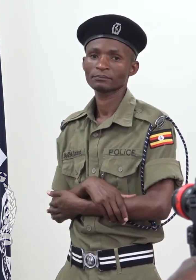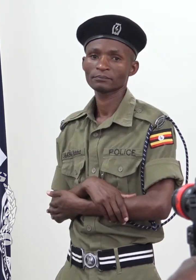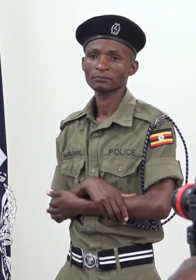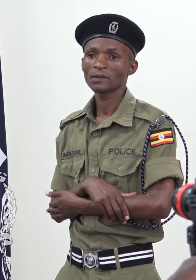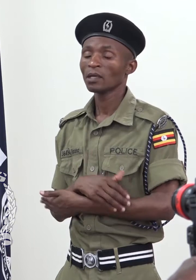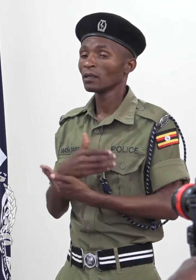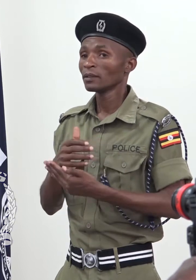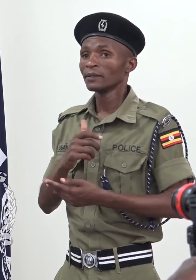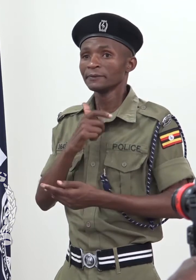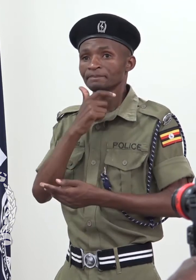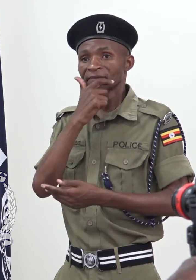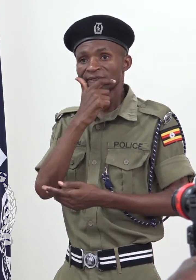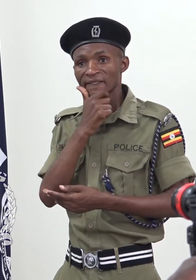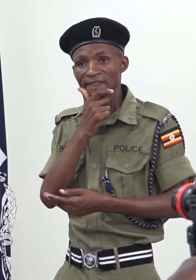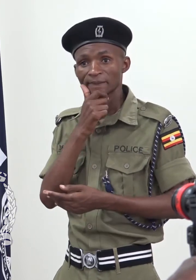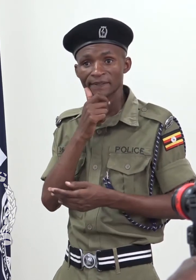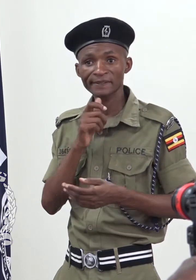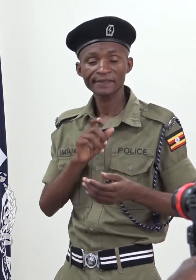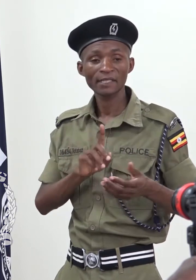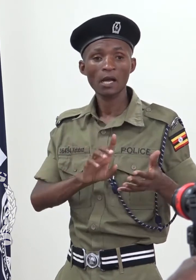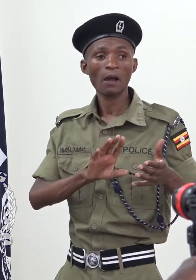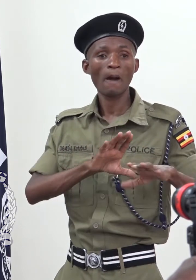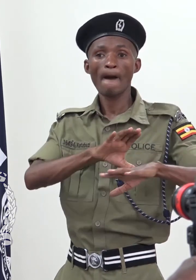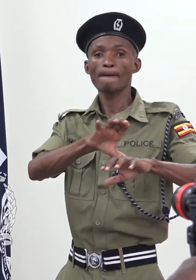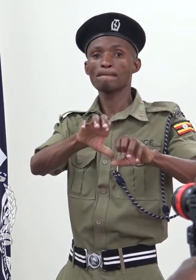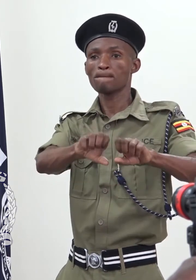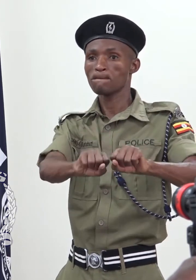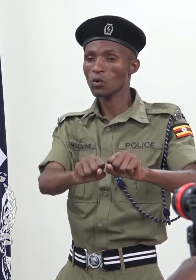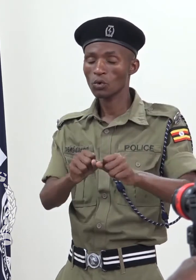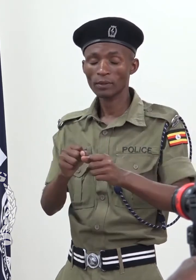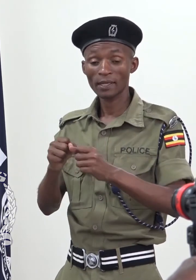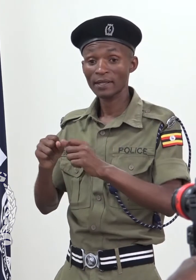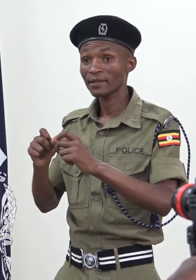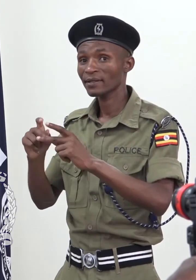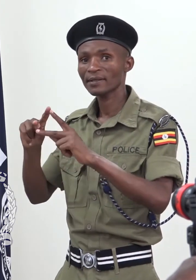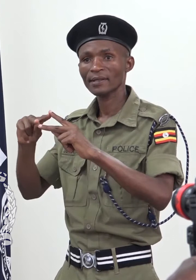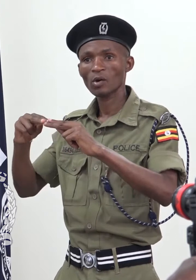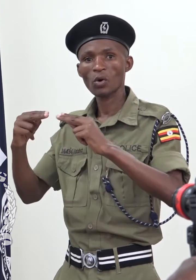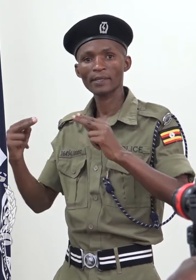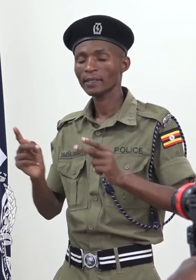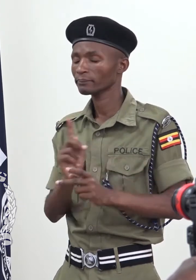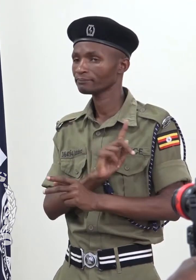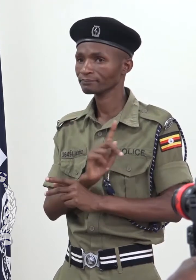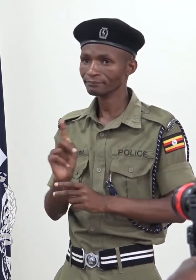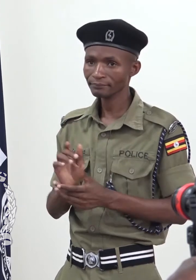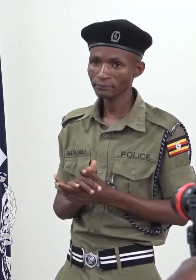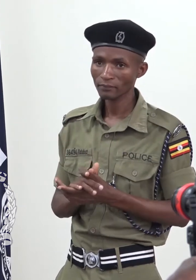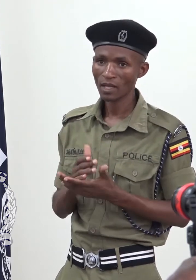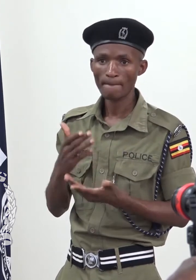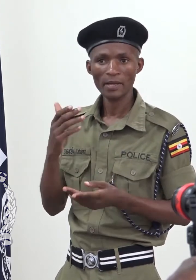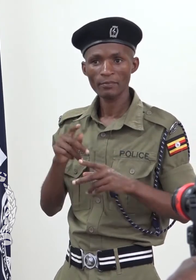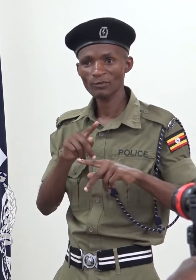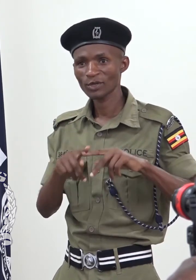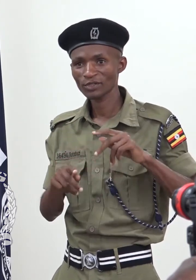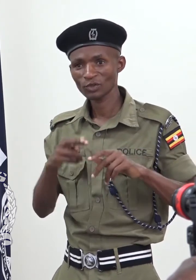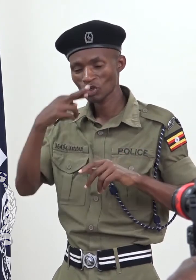So the suspects were not booked at the guest house, which makes their act a premeditated one, maybe for political